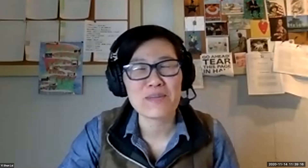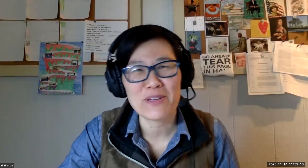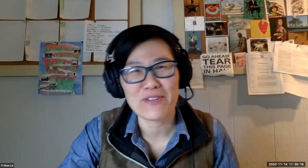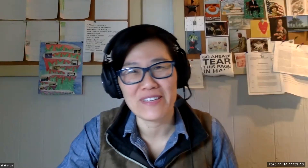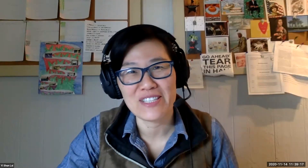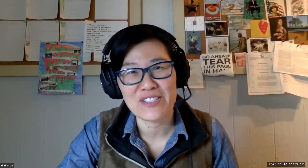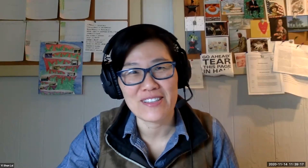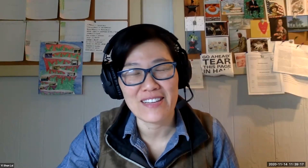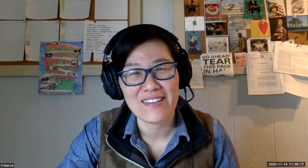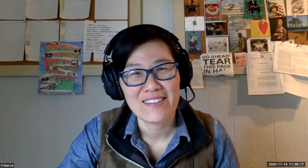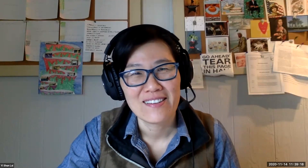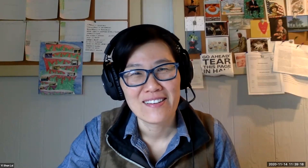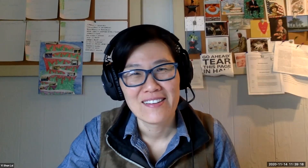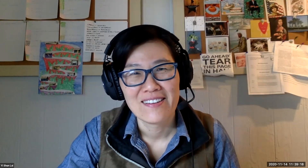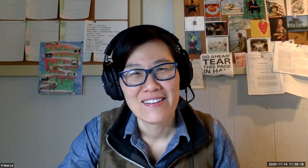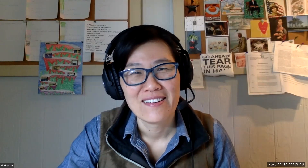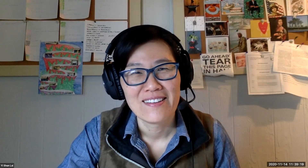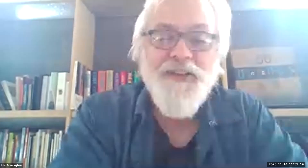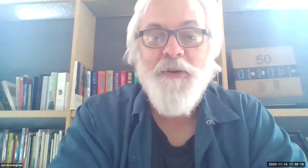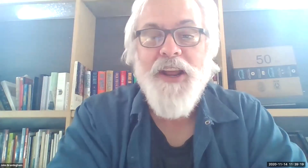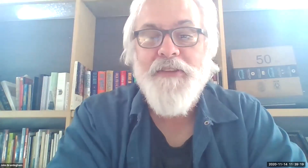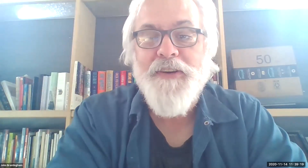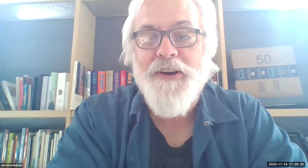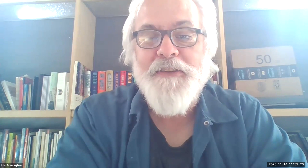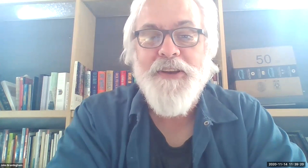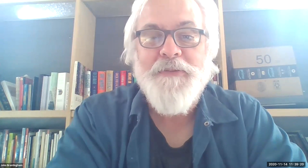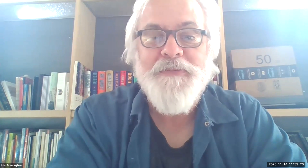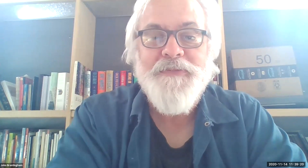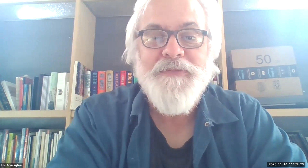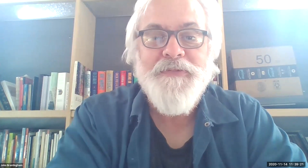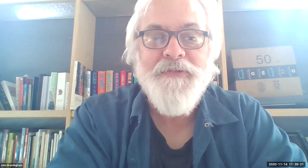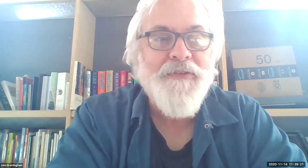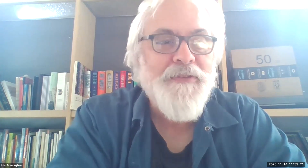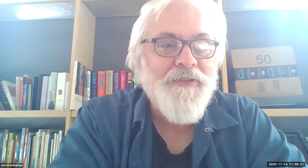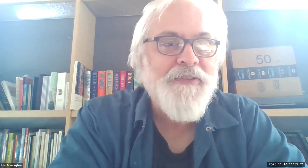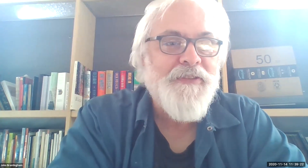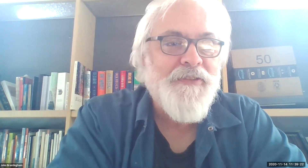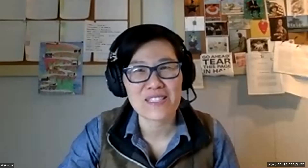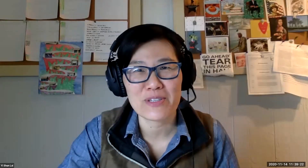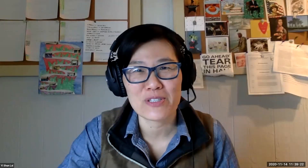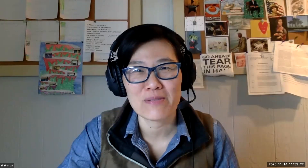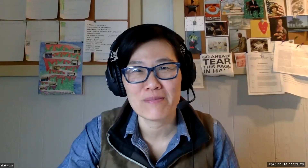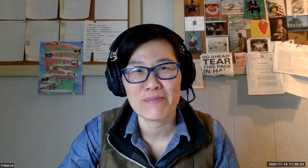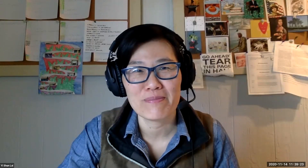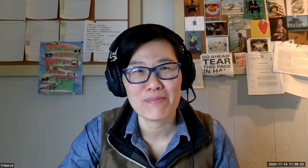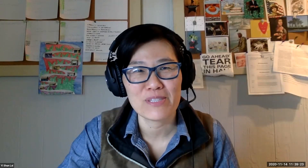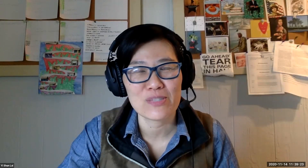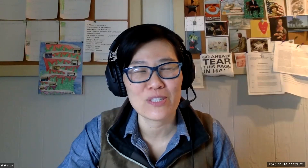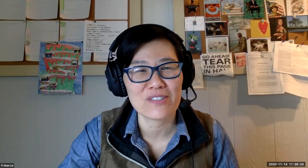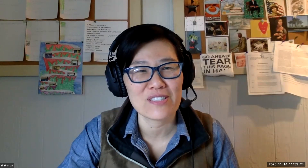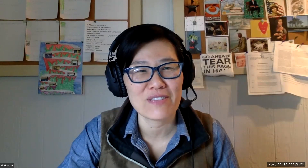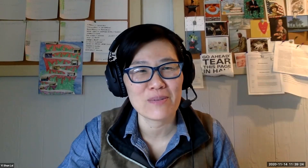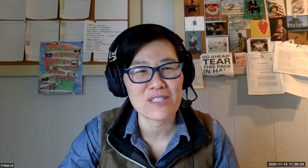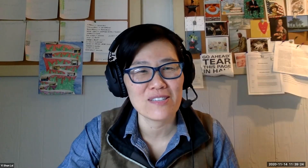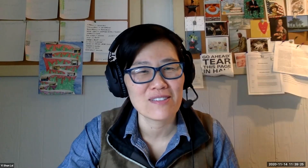Surely there must be other variations on that. There must be. That's the only one I've ever heard of, though. Right. That feels like something you should put to